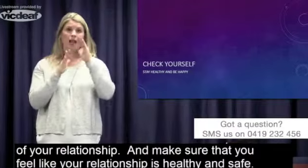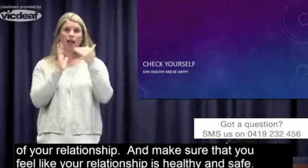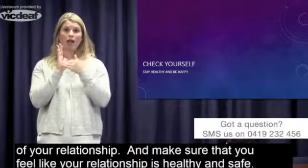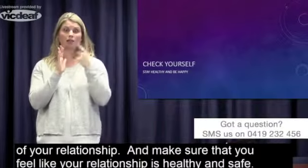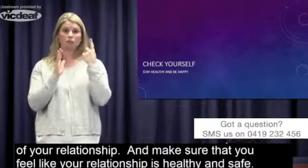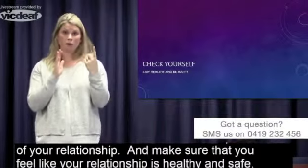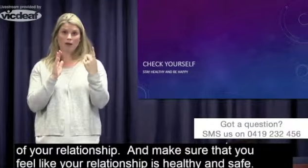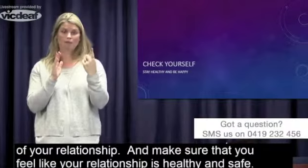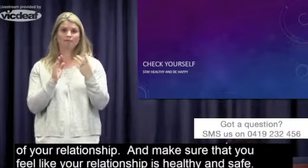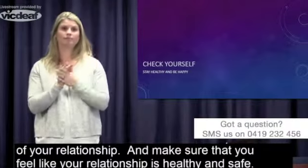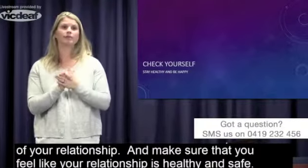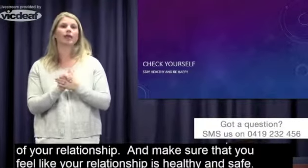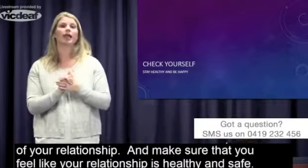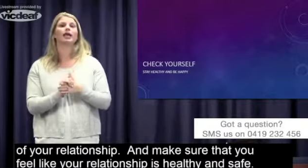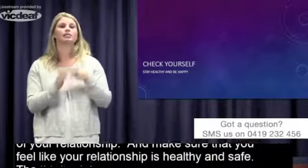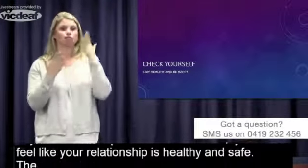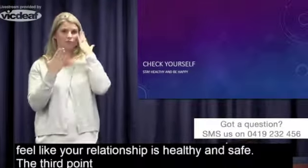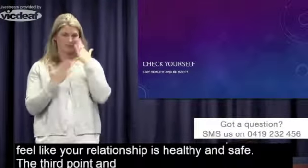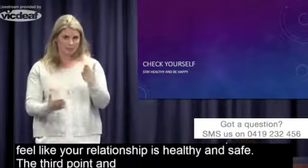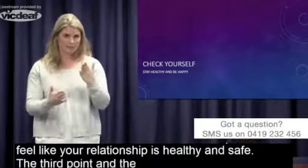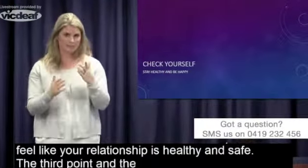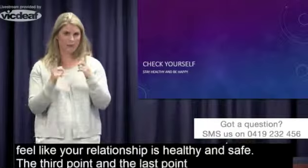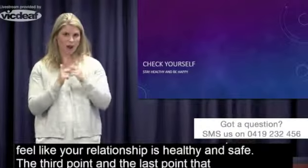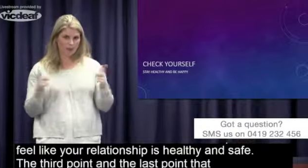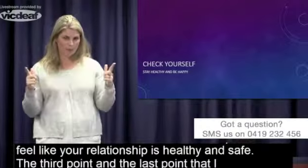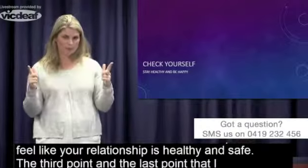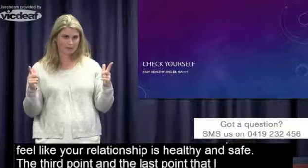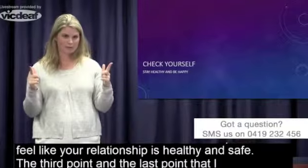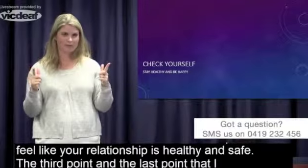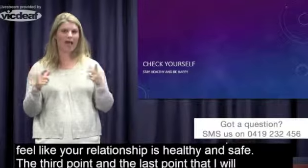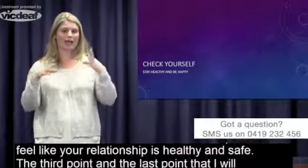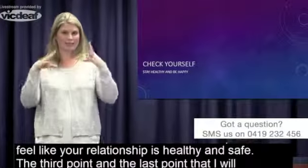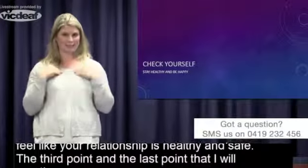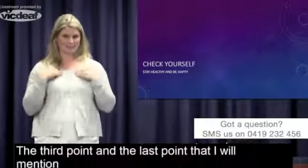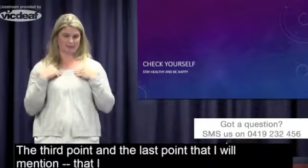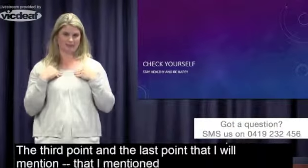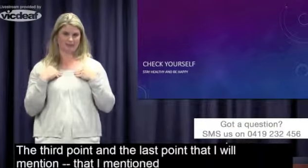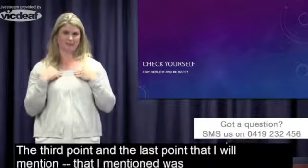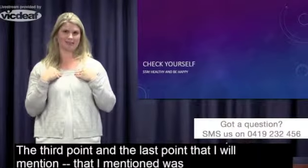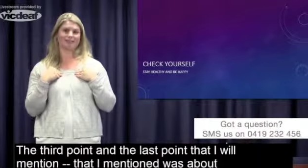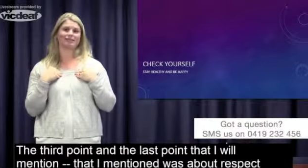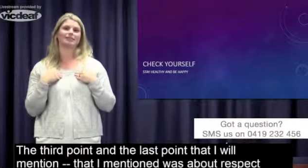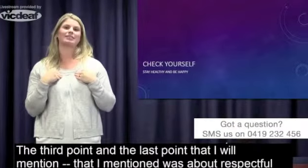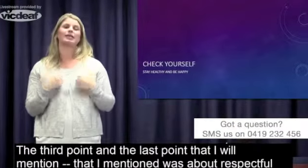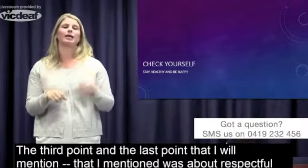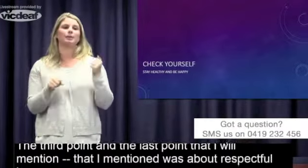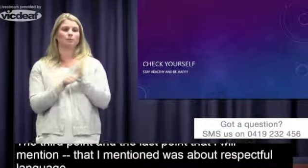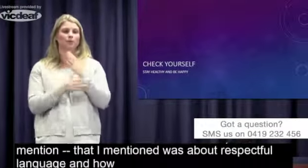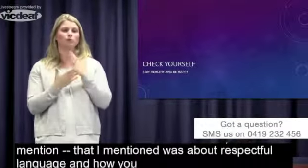The third point, and the last point that I mentioned, was about respectful language and how you use it, and making